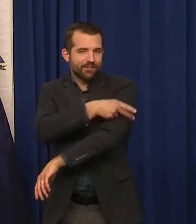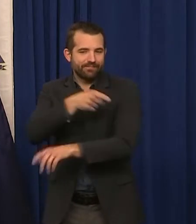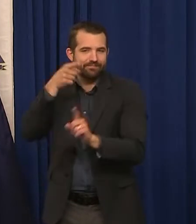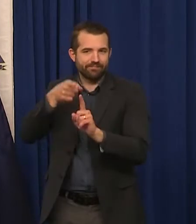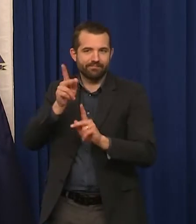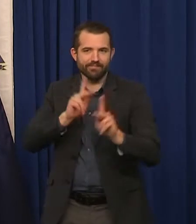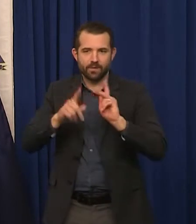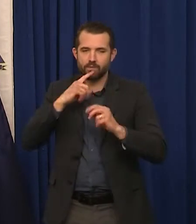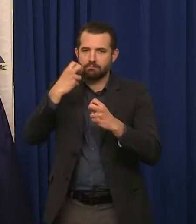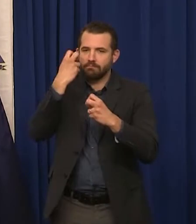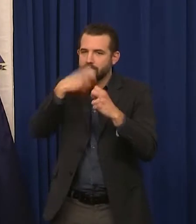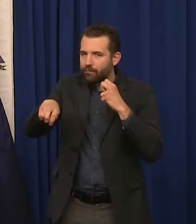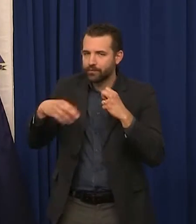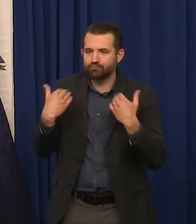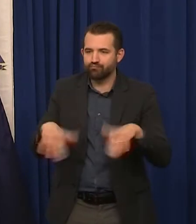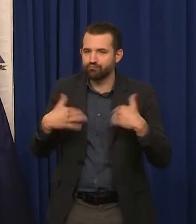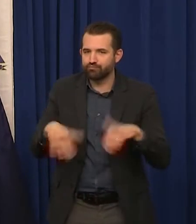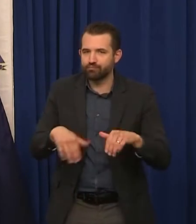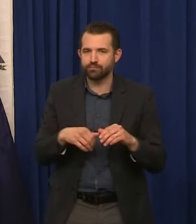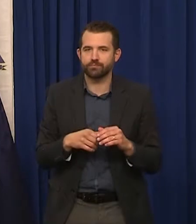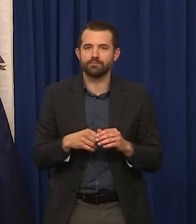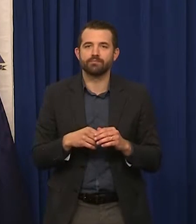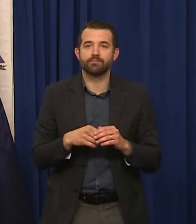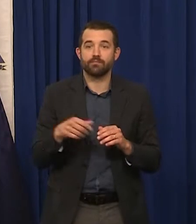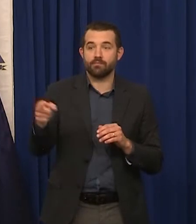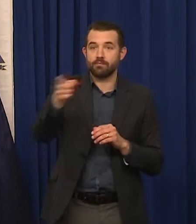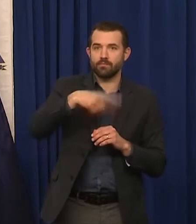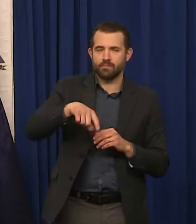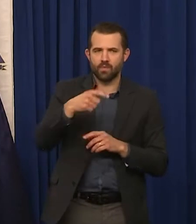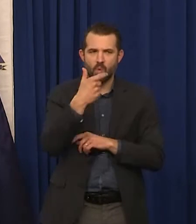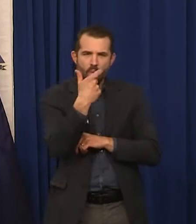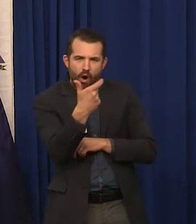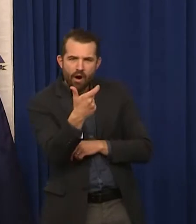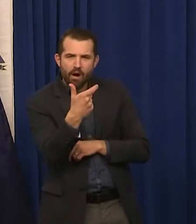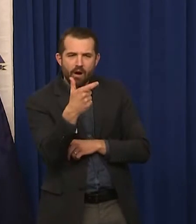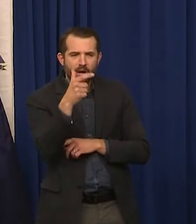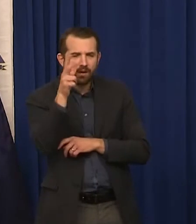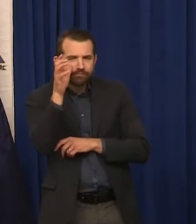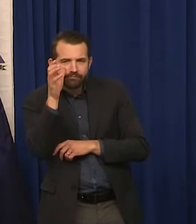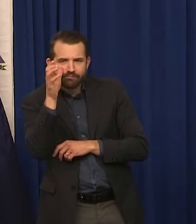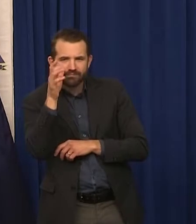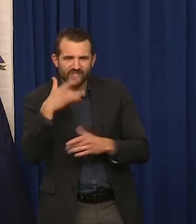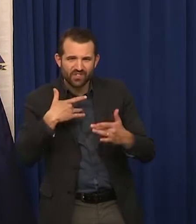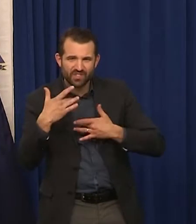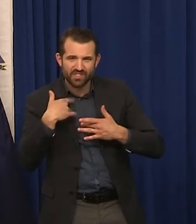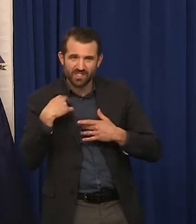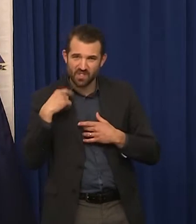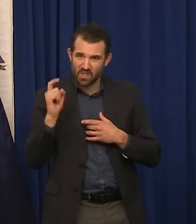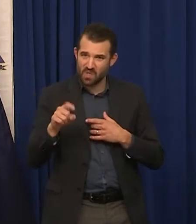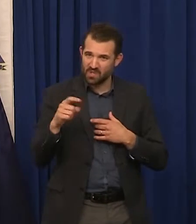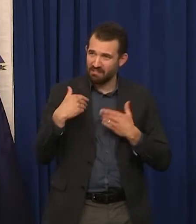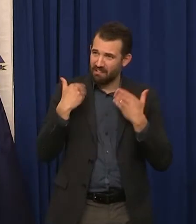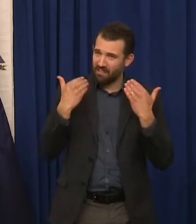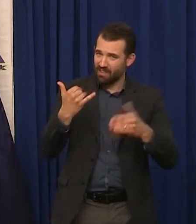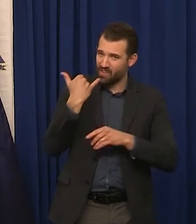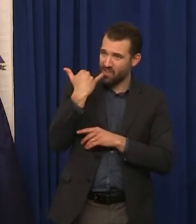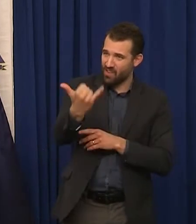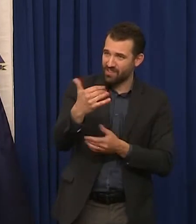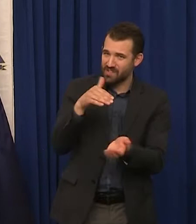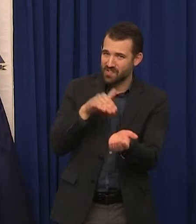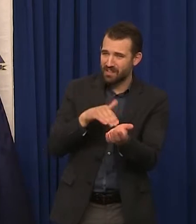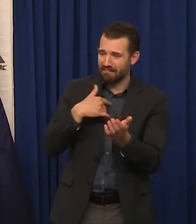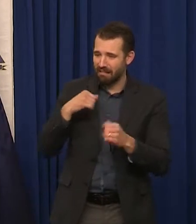Everyone watching right now is maybe concerned about seeking care because you've got concern for both